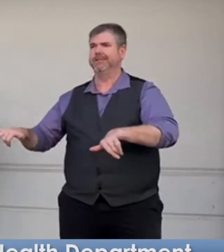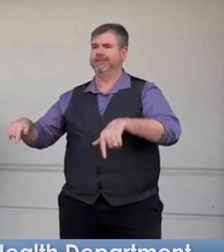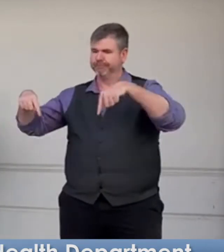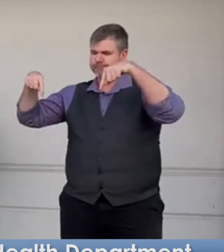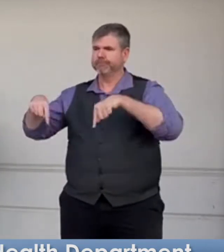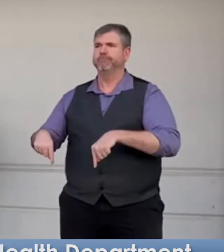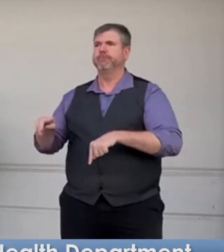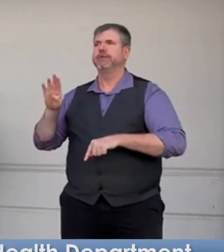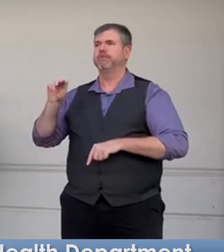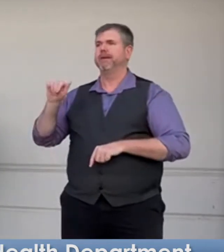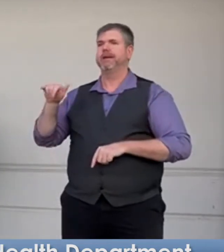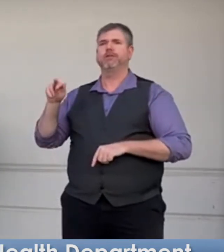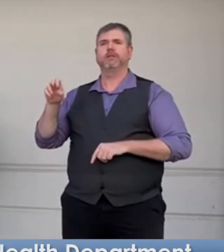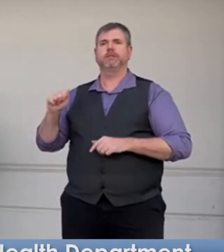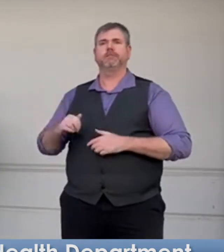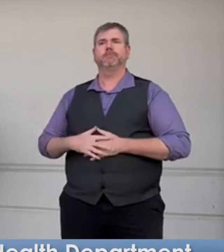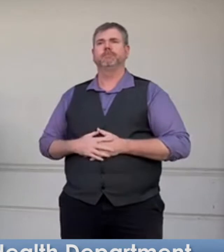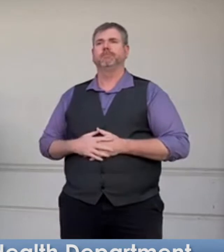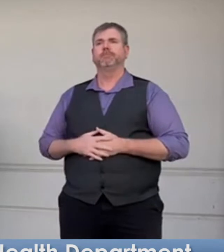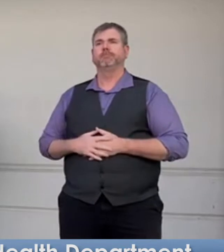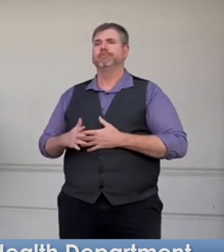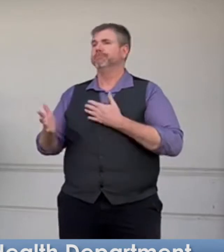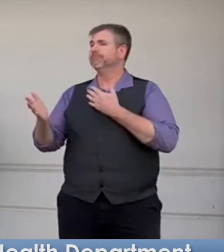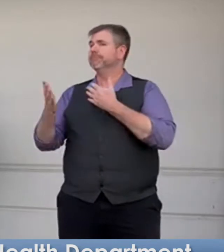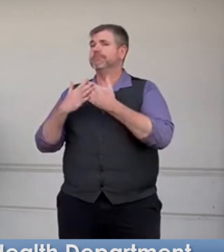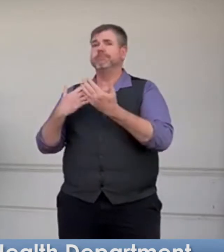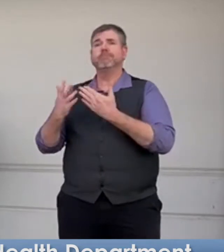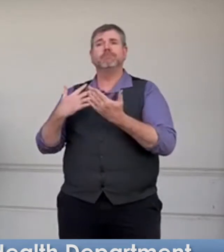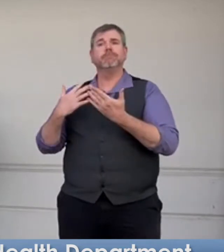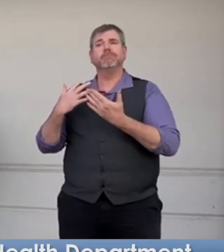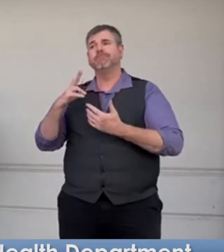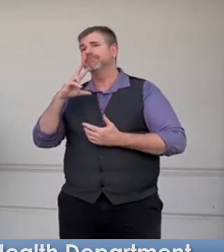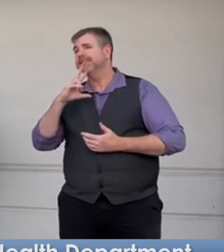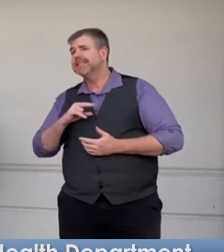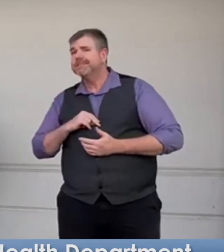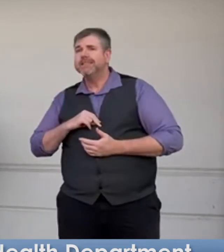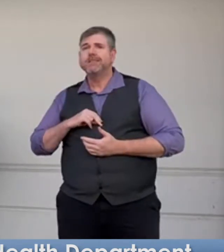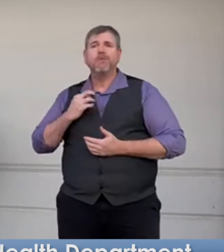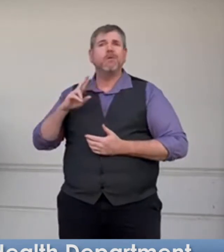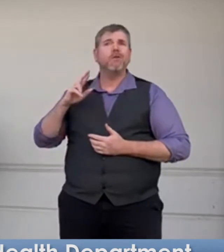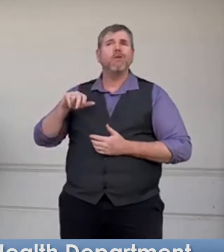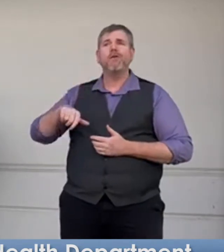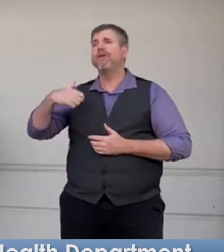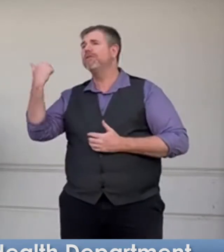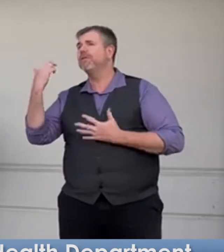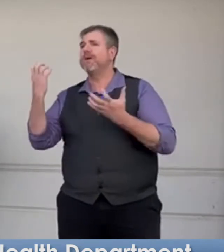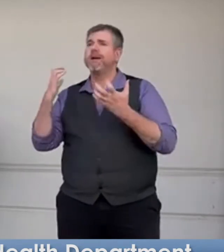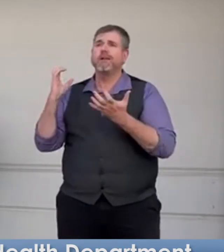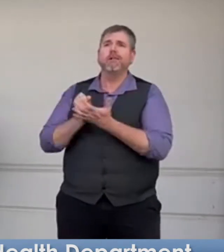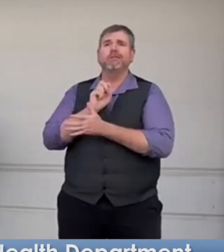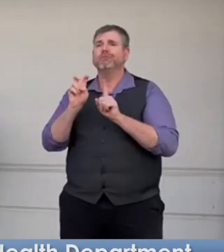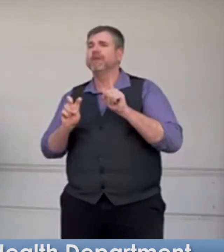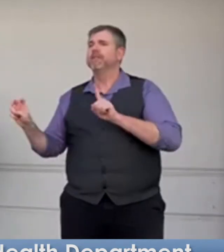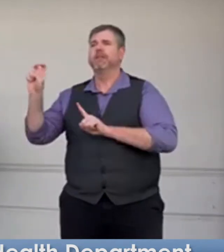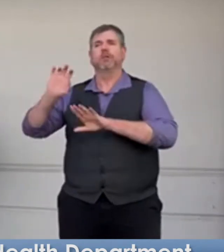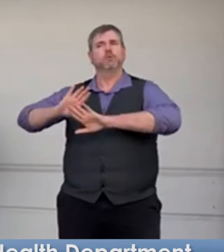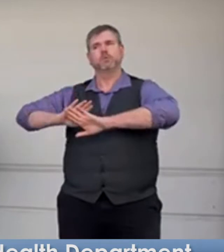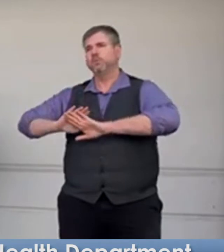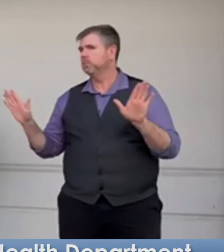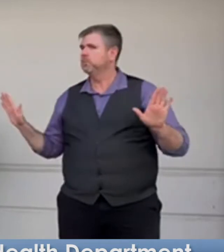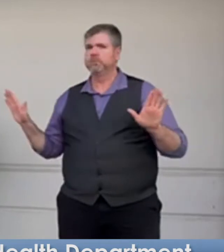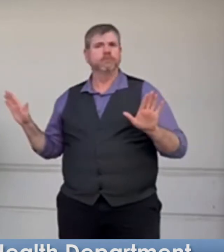other travel. Travel increases mixing among people from separate households, introduces lots more opportunities